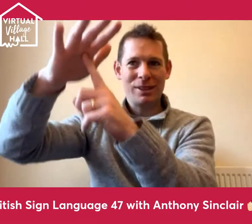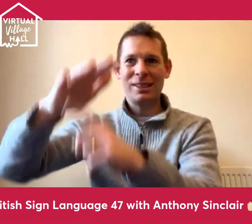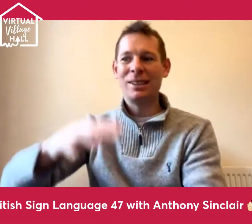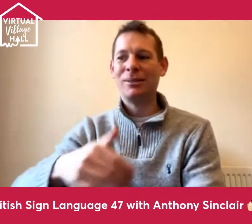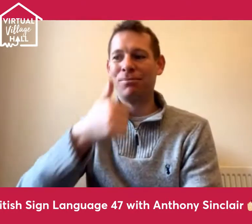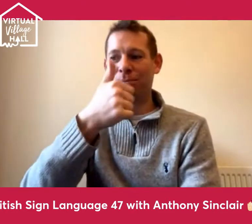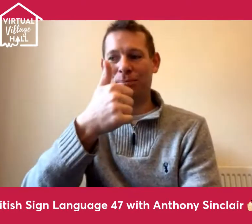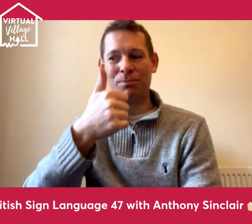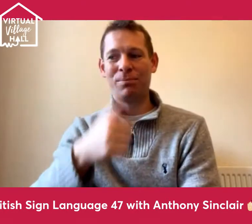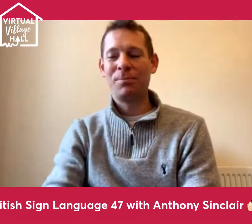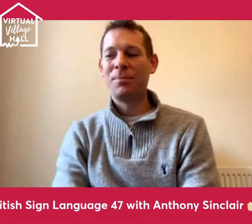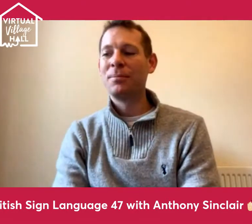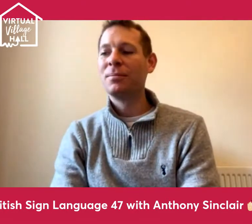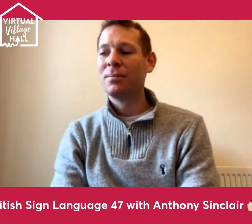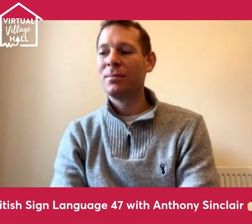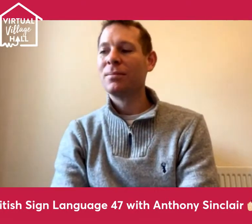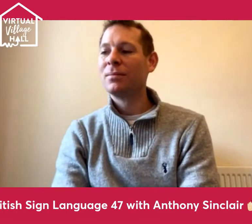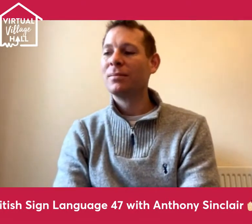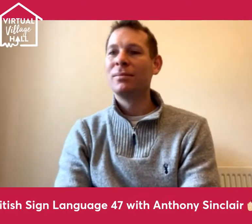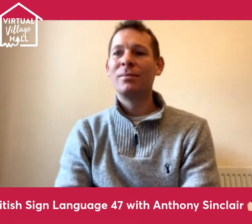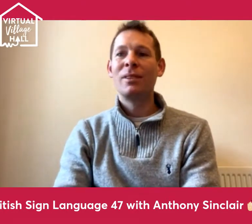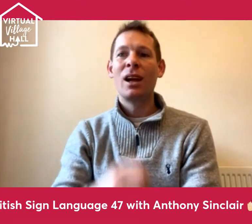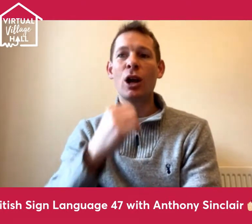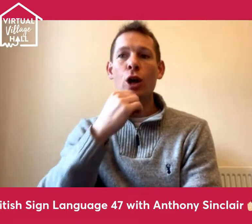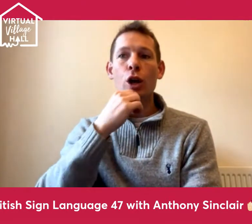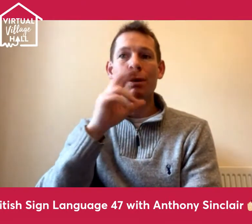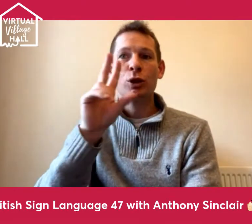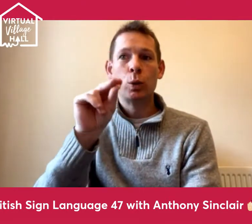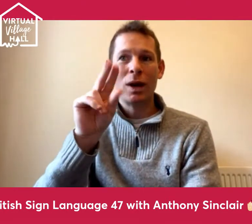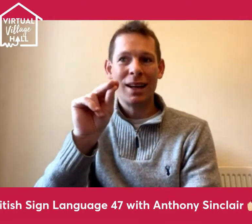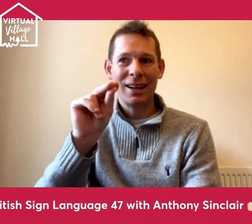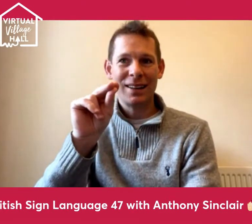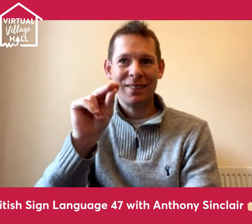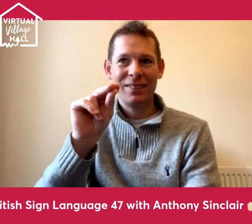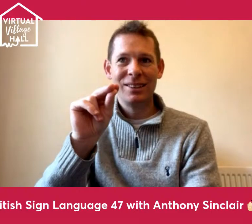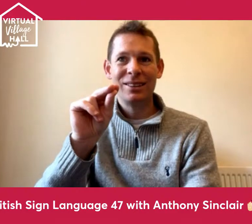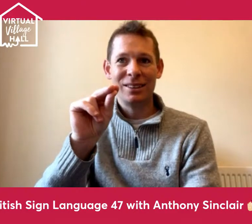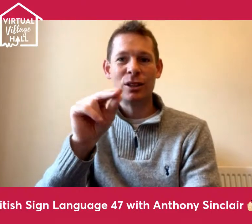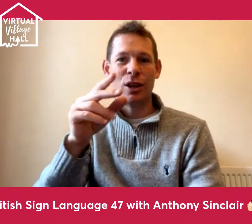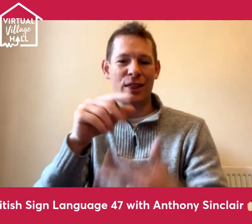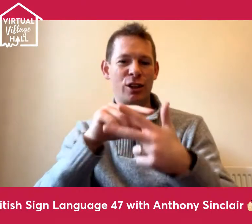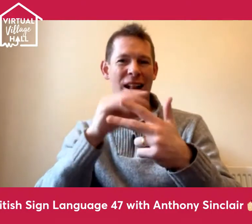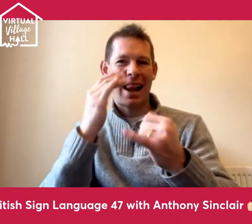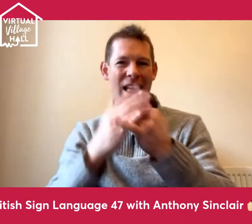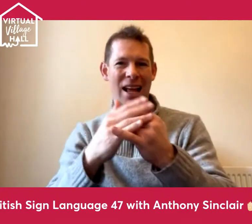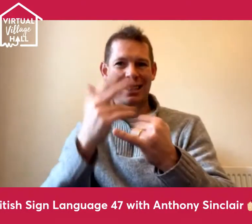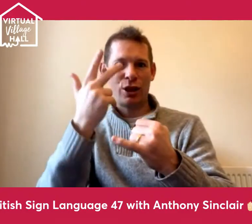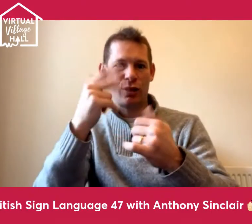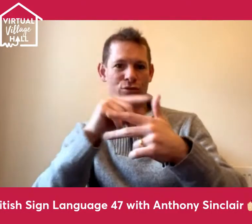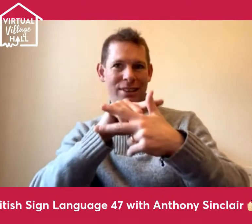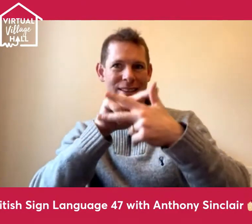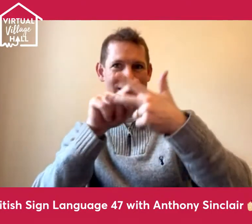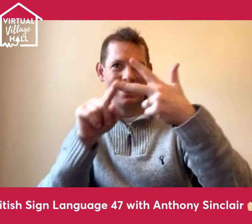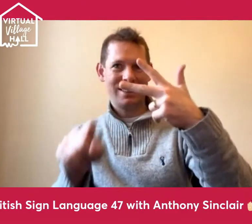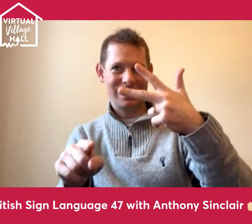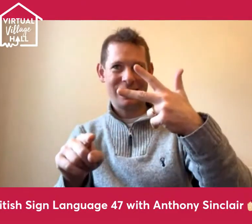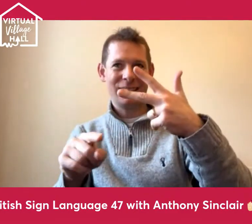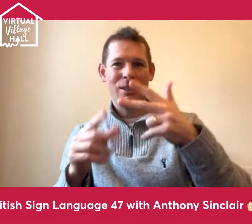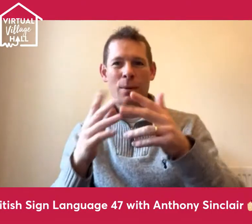Excellent. Number 12. So the last